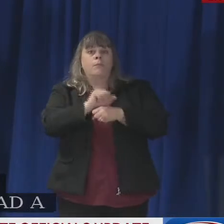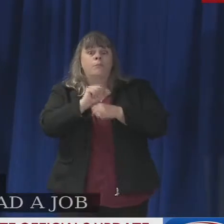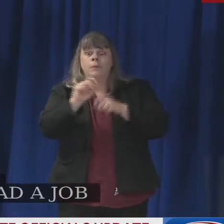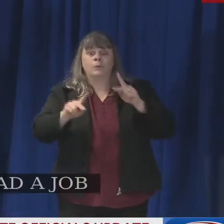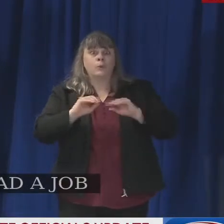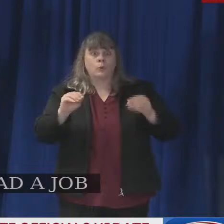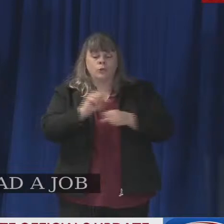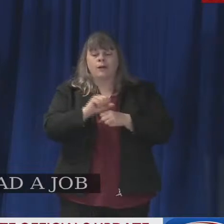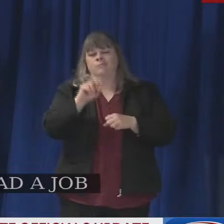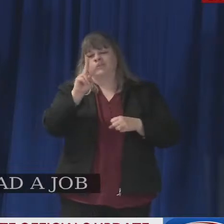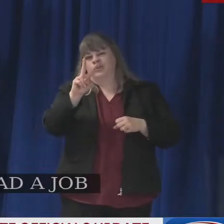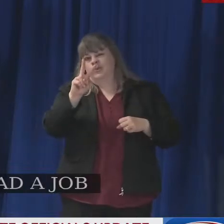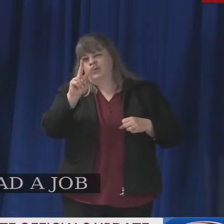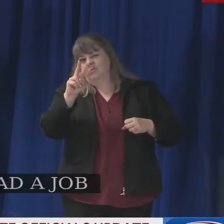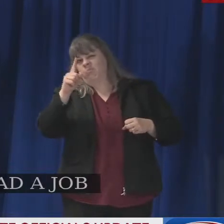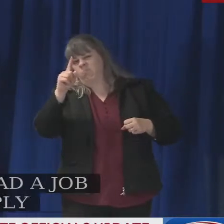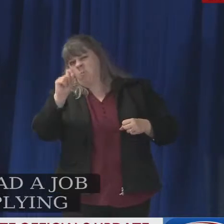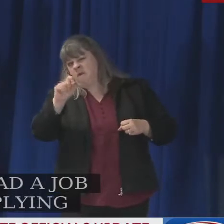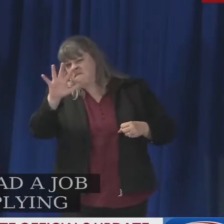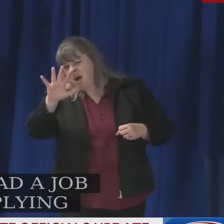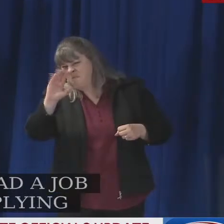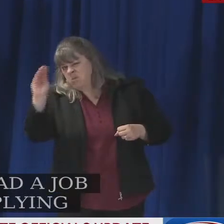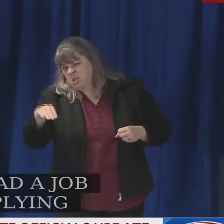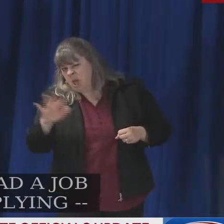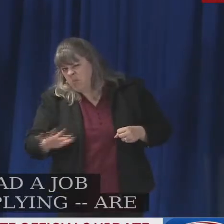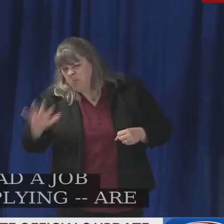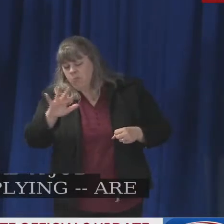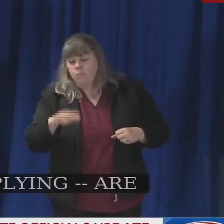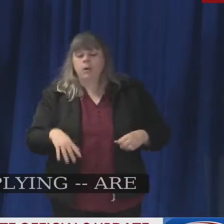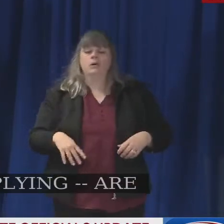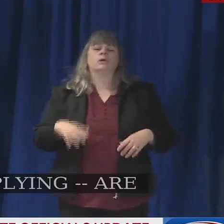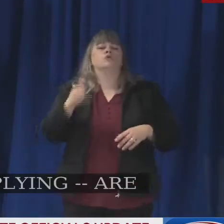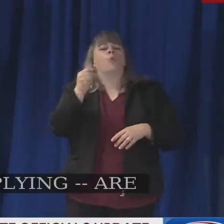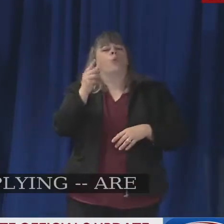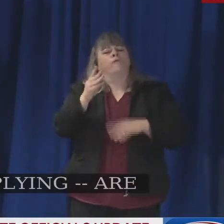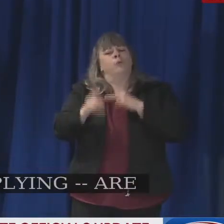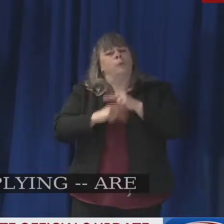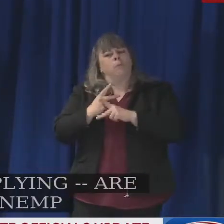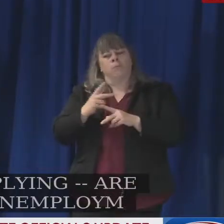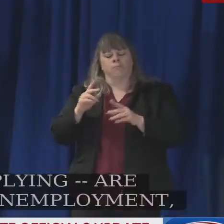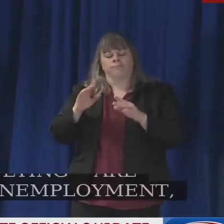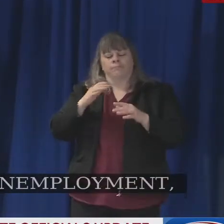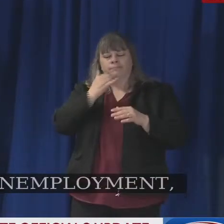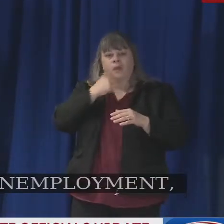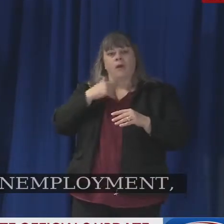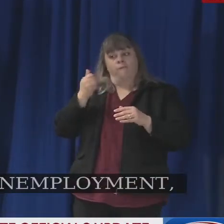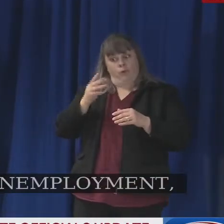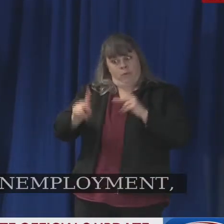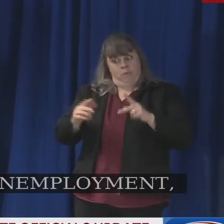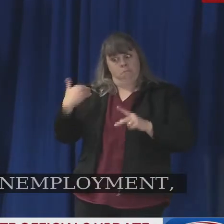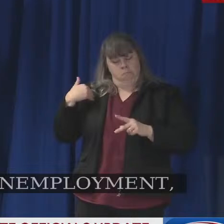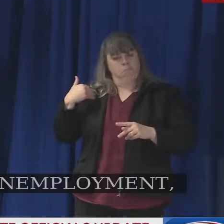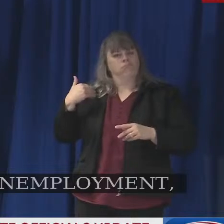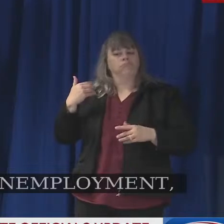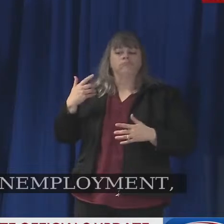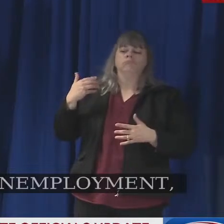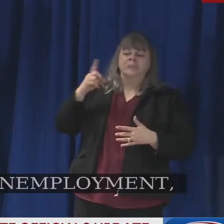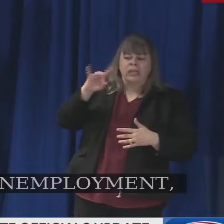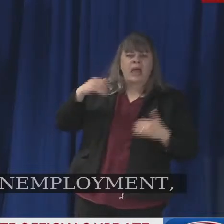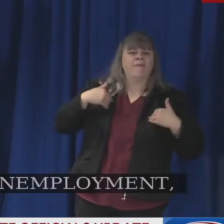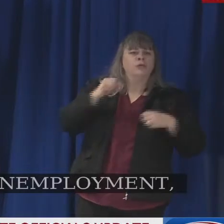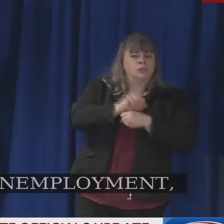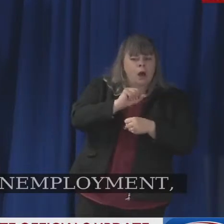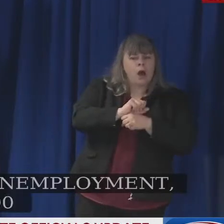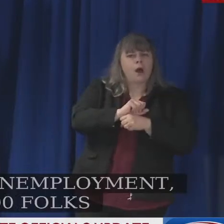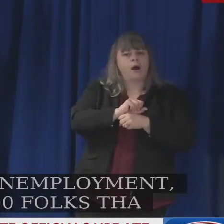2.5 to 3%. But there's 20,000 folks that had a job a couple of years ago, and we're kind of waiting for them to reengage along with some of the other folks that we know have moved into